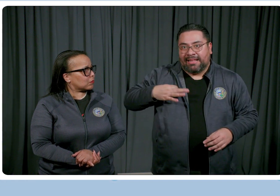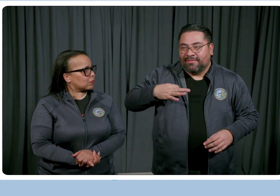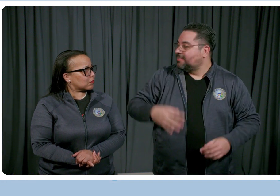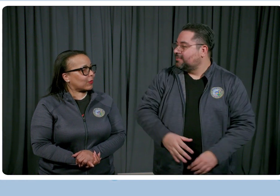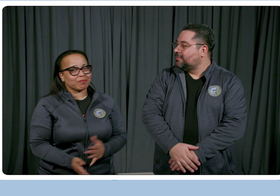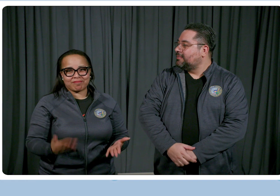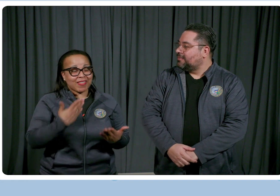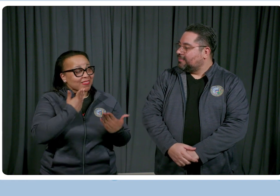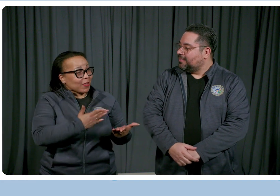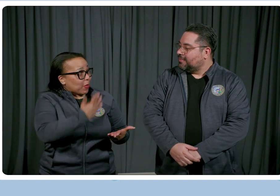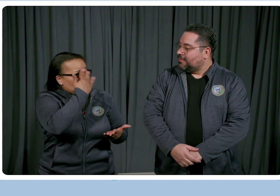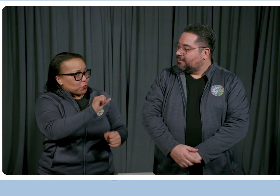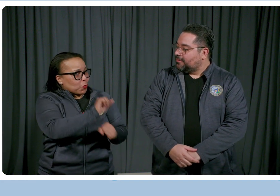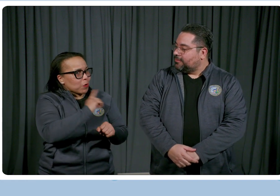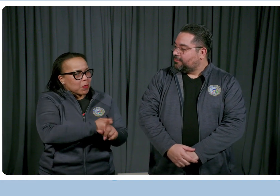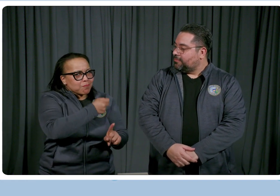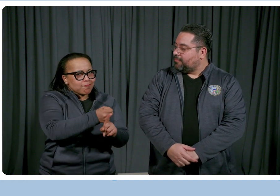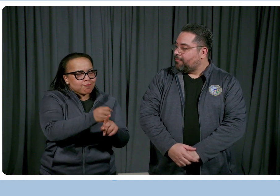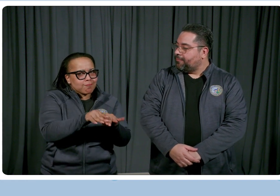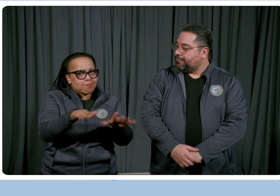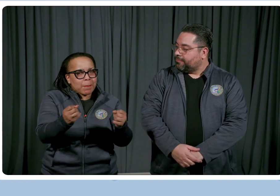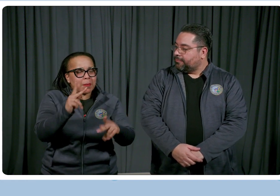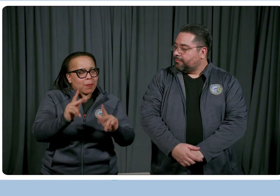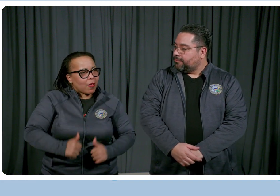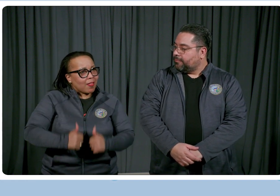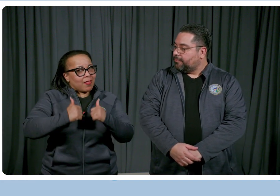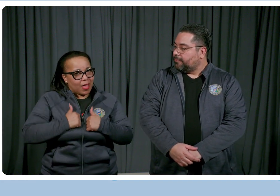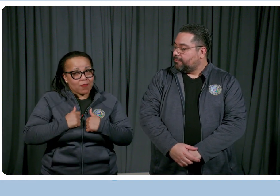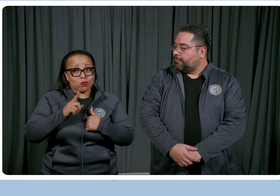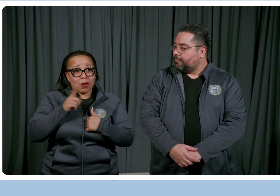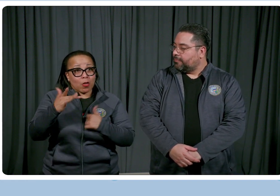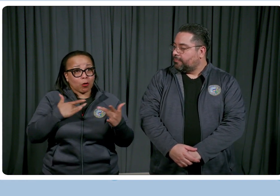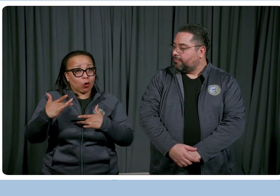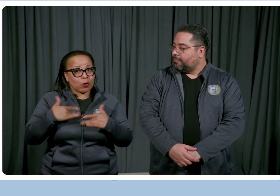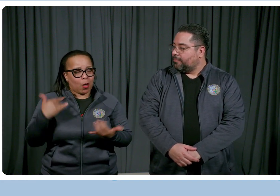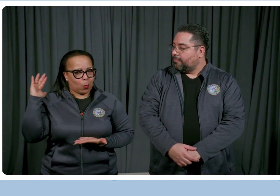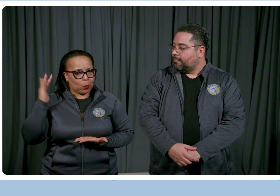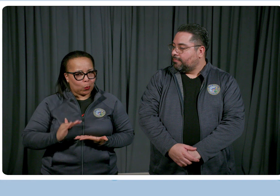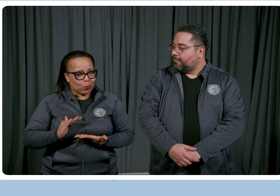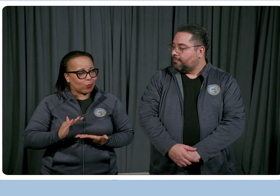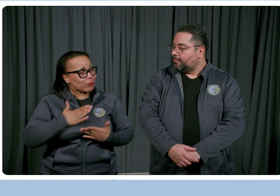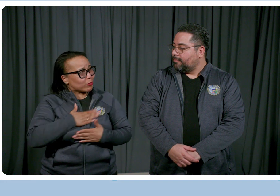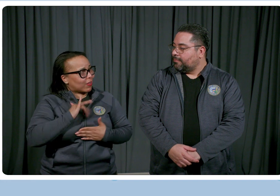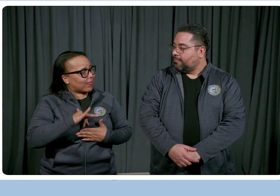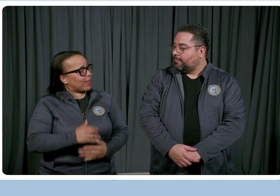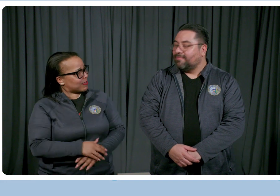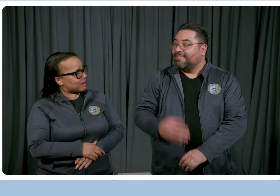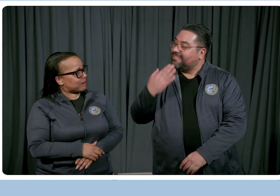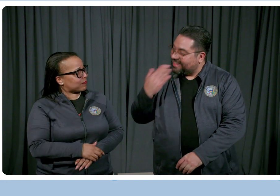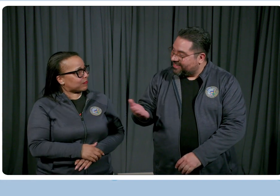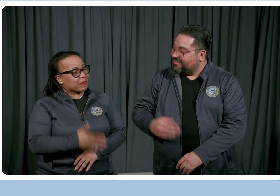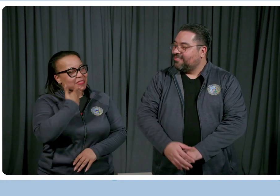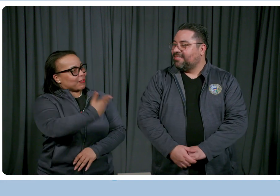thank you, Jocelyn. Thanks for being here. I know that your work has impacted a lot of people's lives and alleviated a lot of those concerns for people, so we appreciate it. Thank